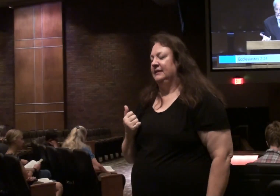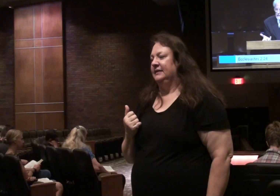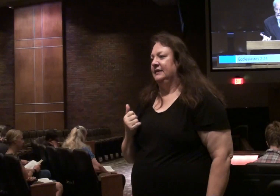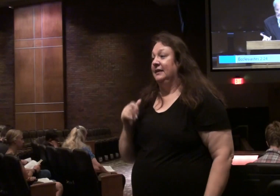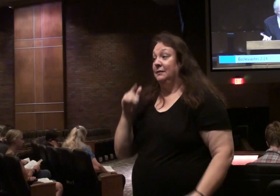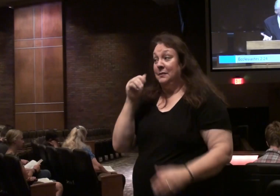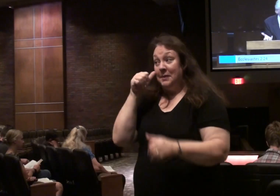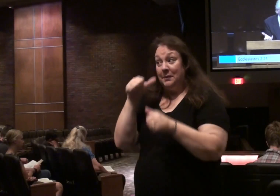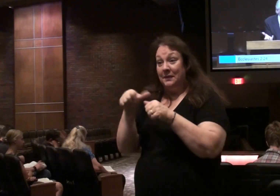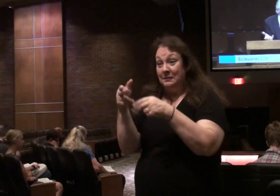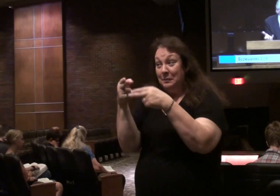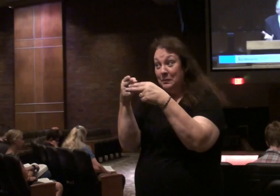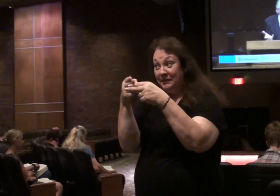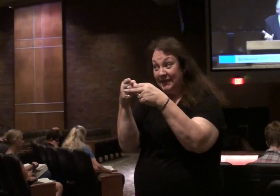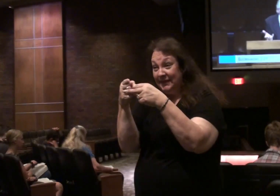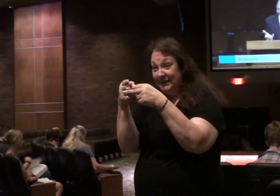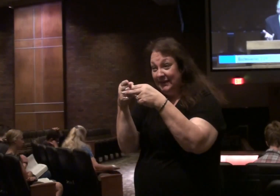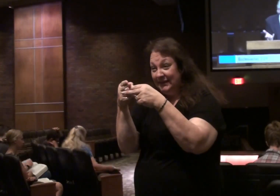is brevity.